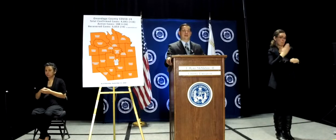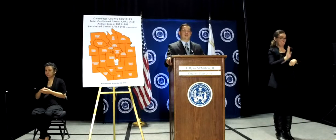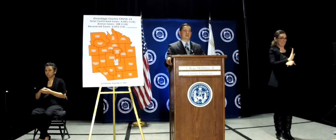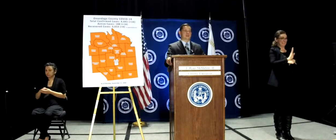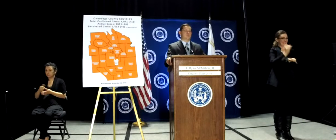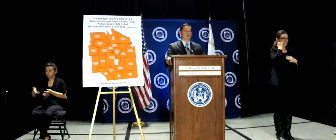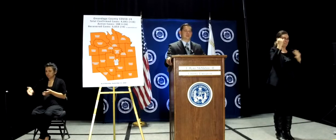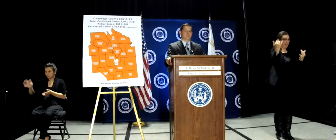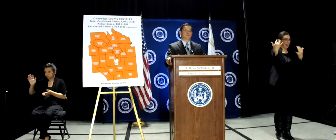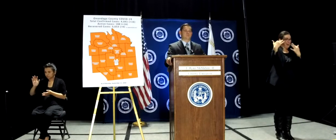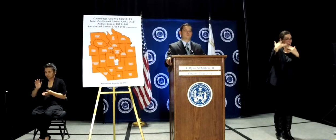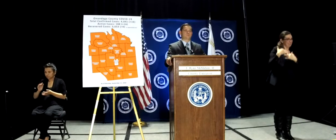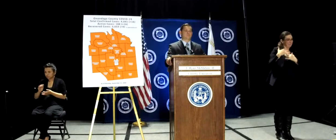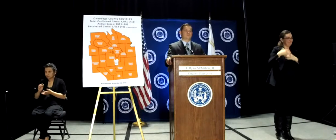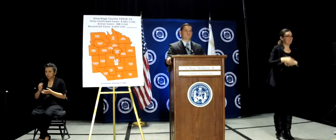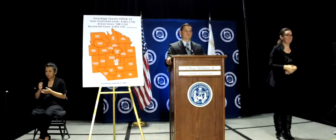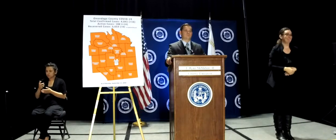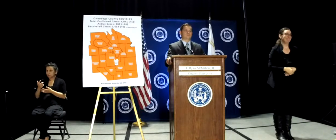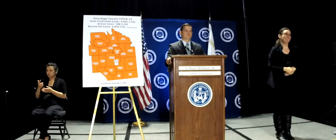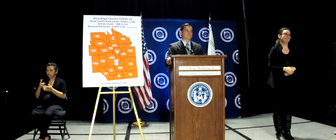way to yes on this subject.